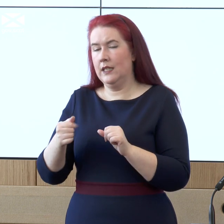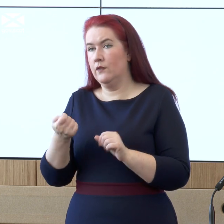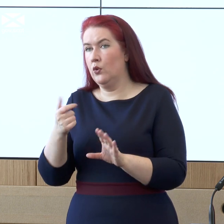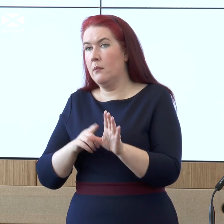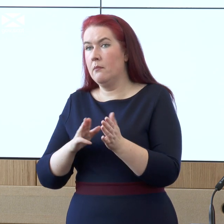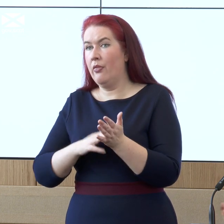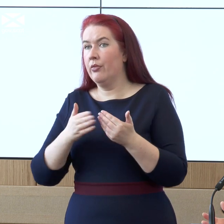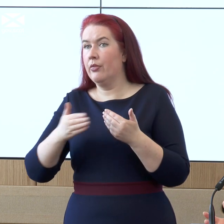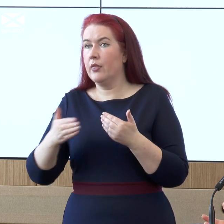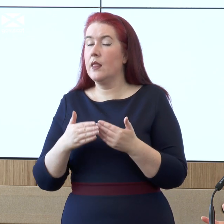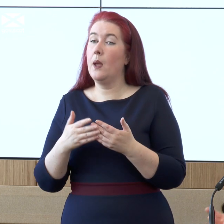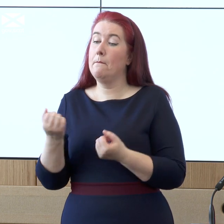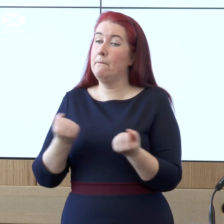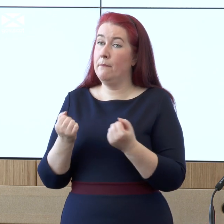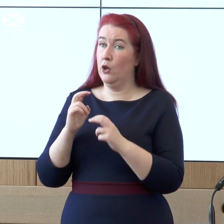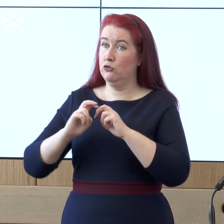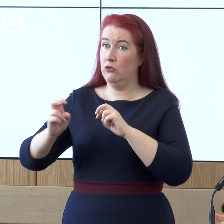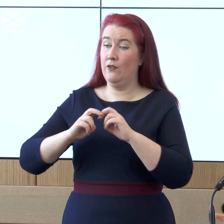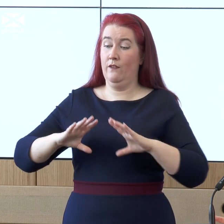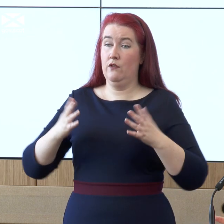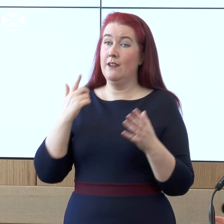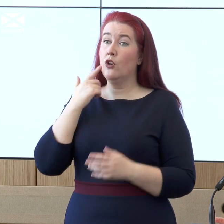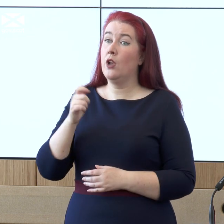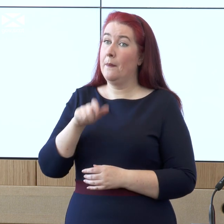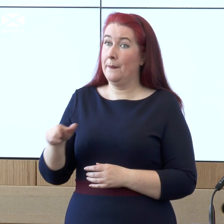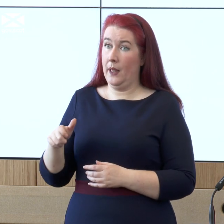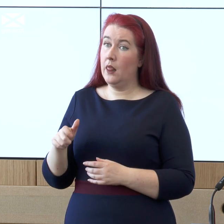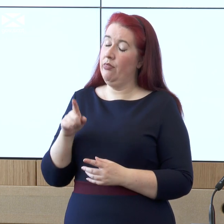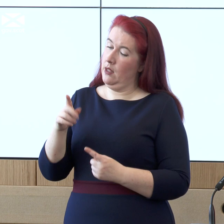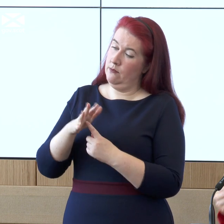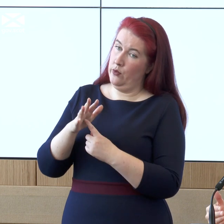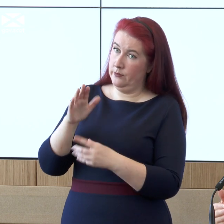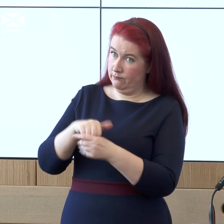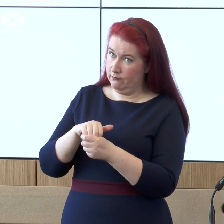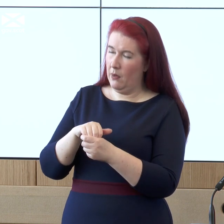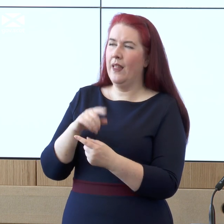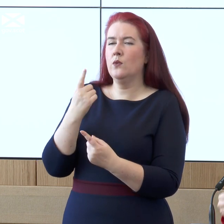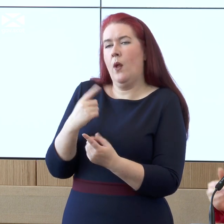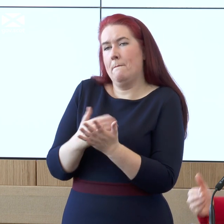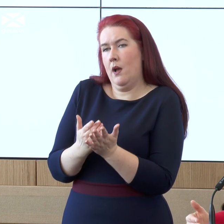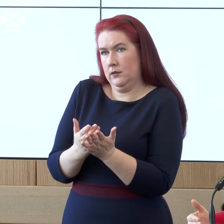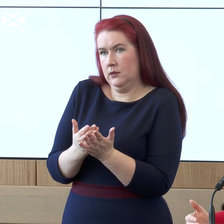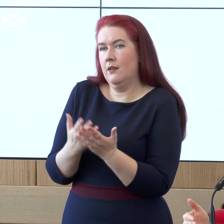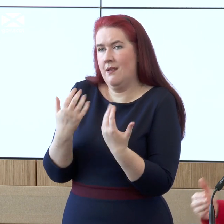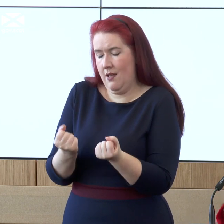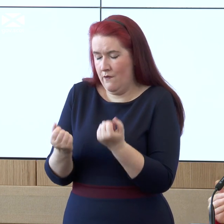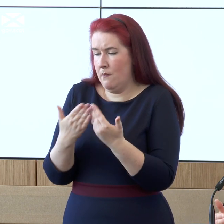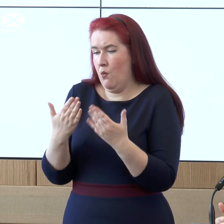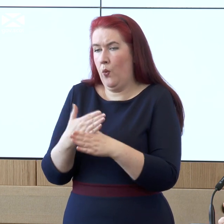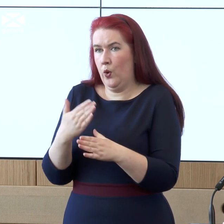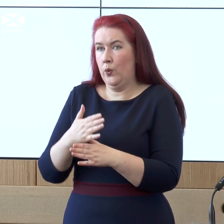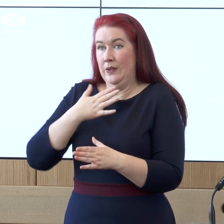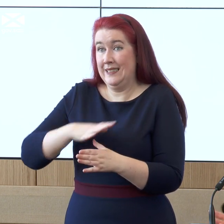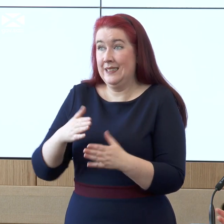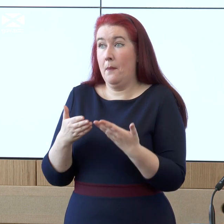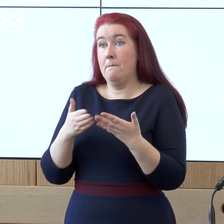to make bus travel free for young people is an important part of that. But it's only part. We've got further work to do to make public